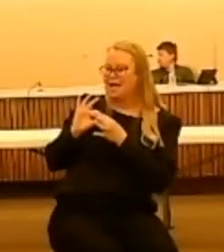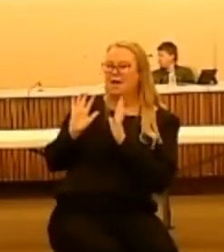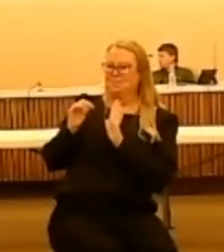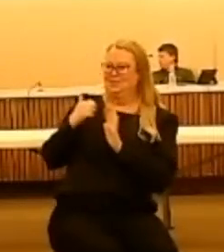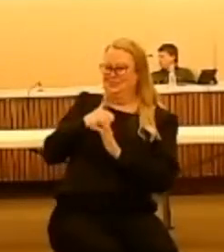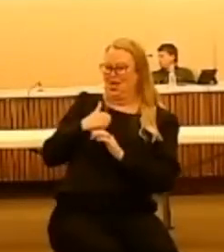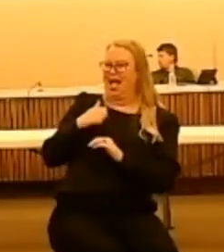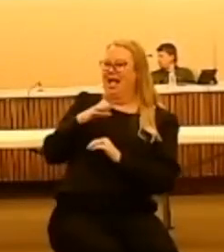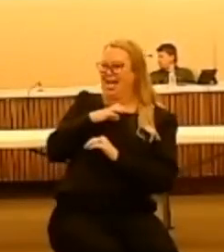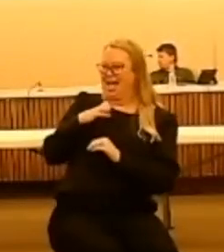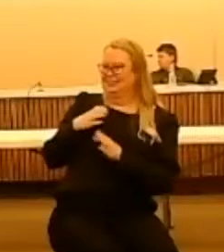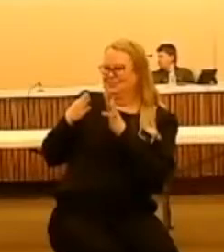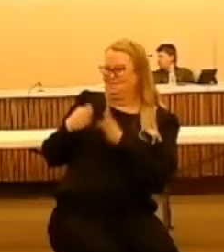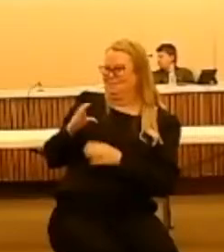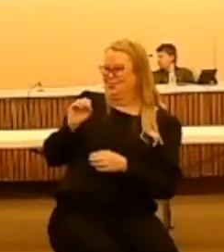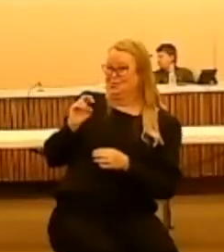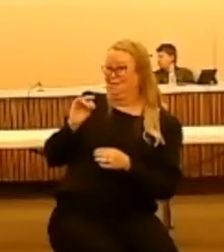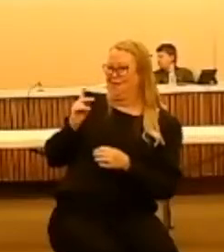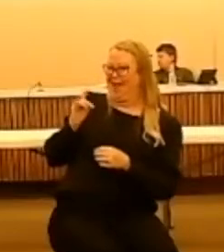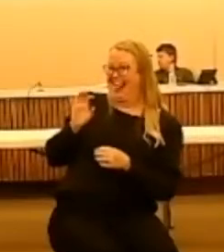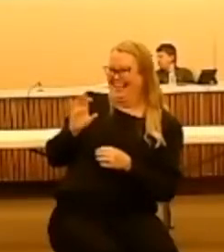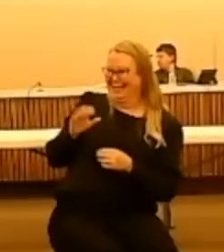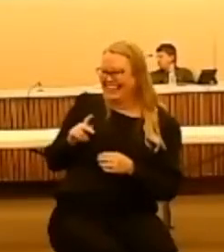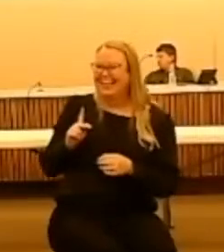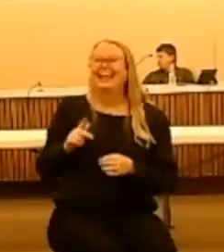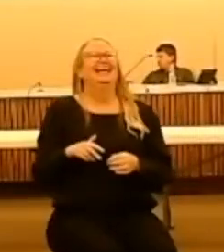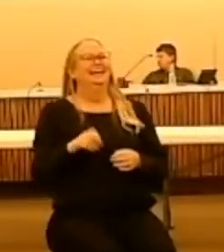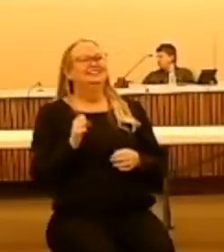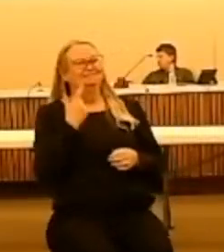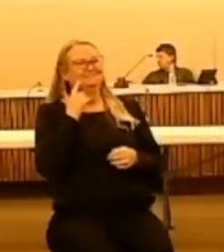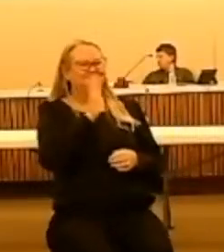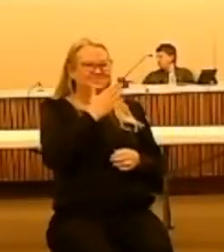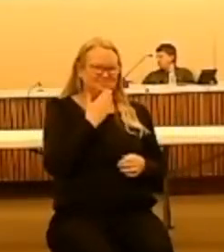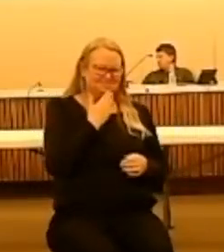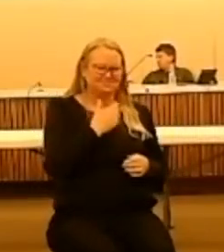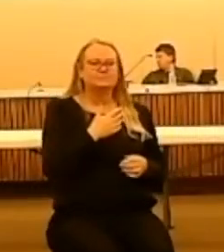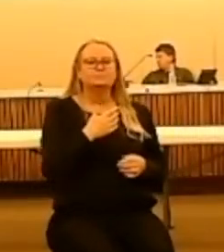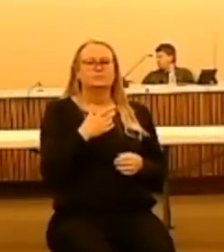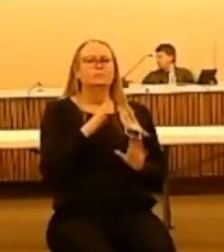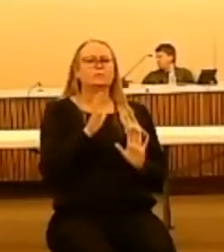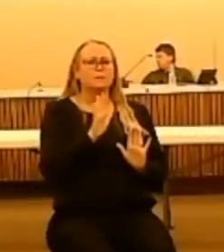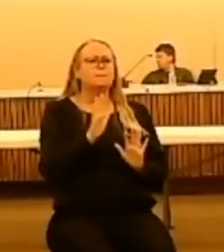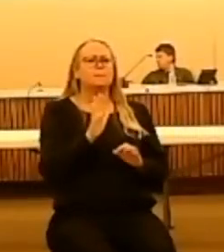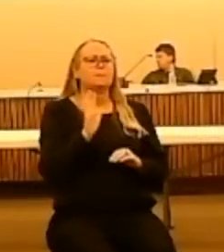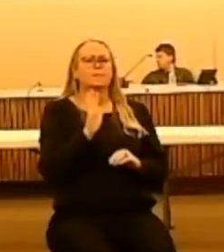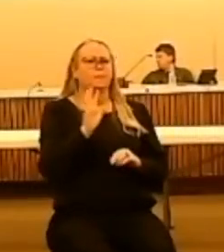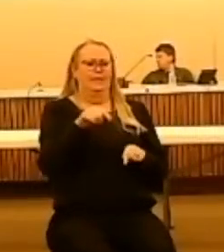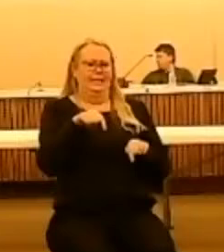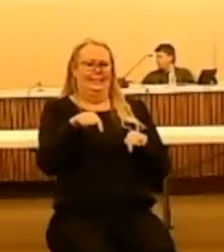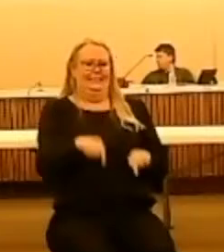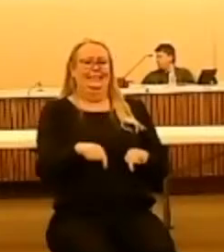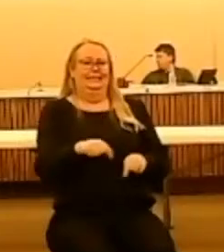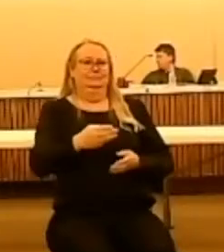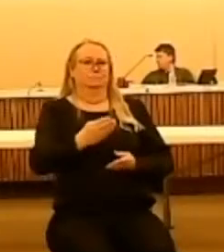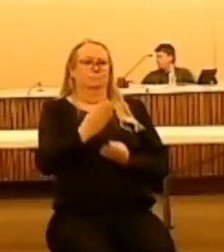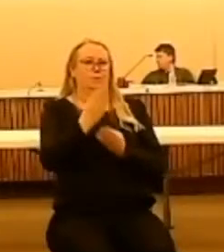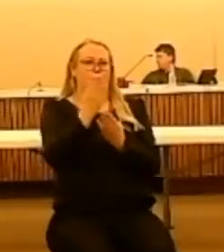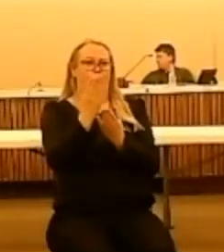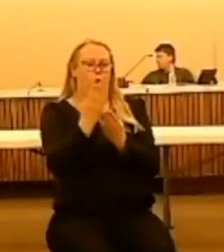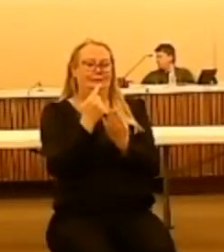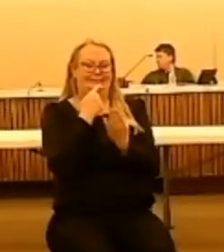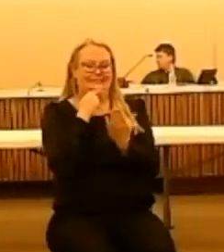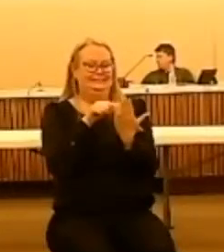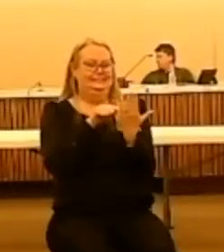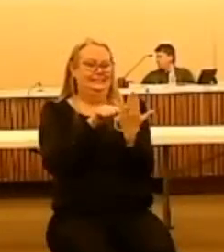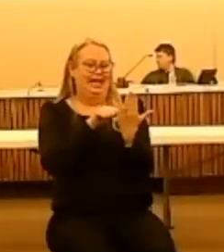Yeah, so what we are looking to actually do here is to change the